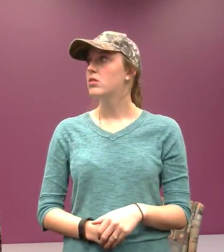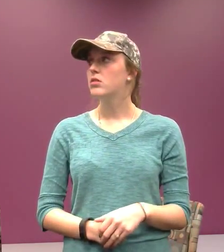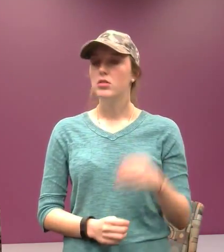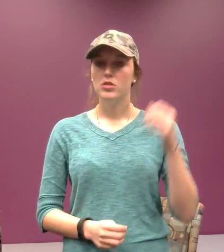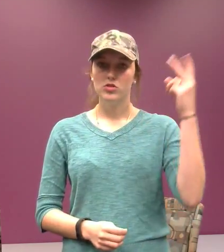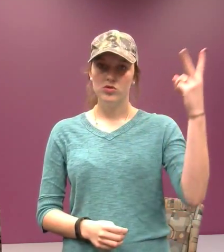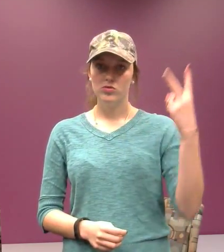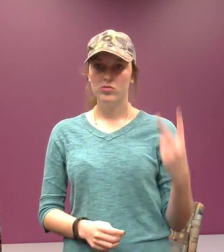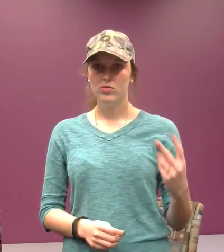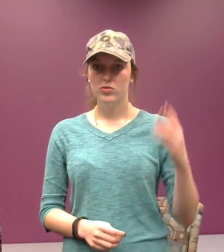with 2.